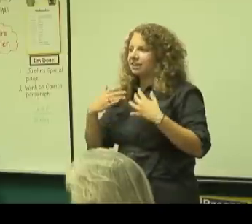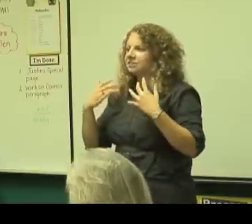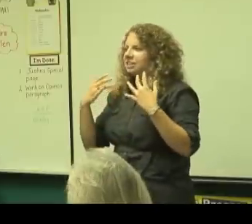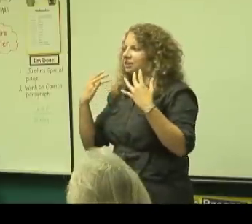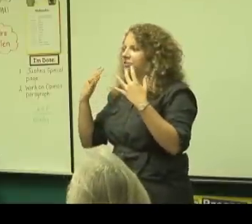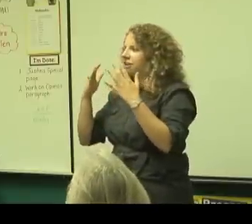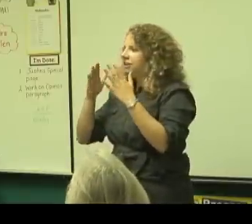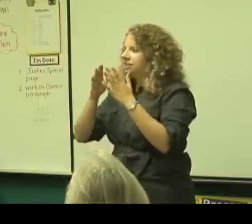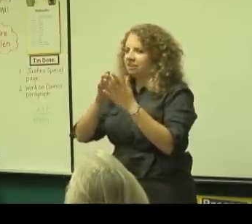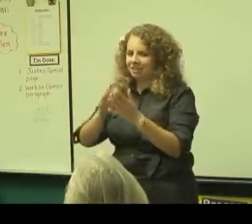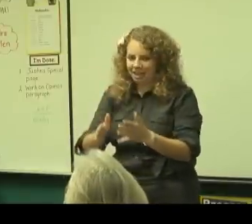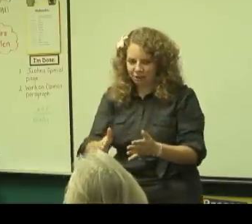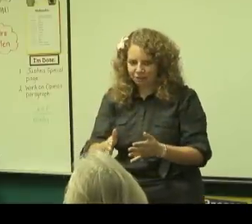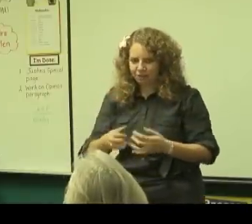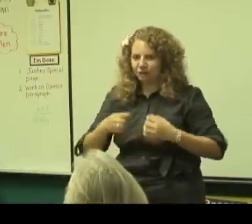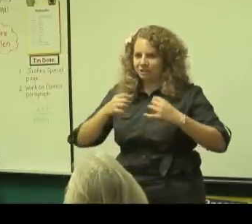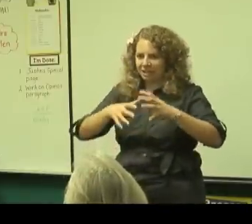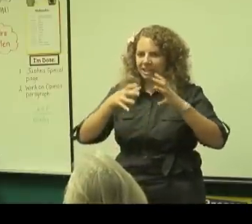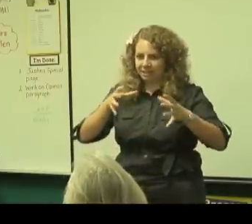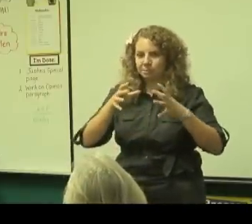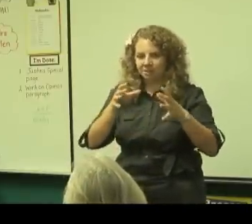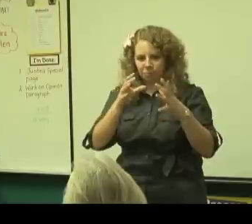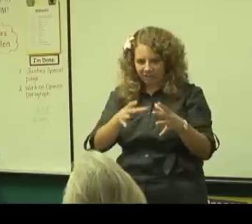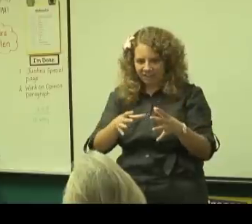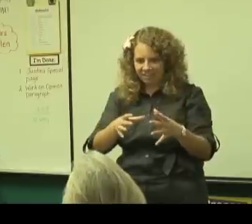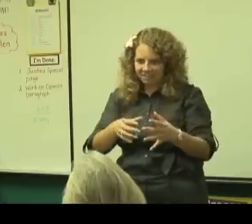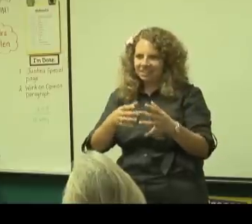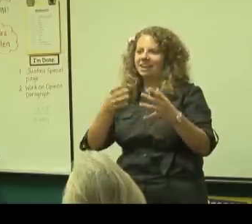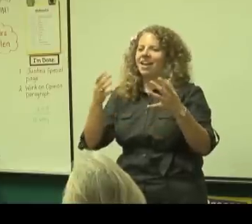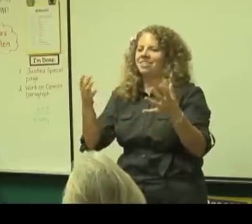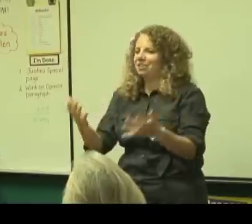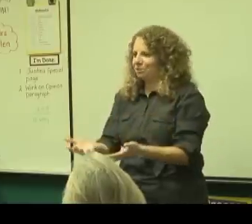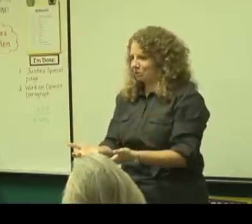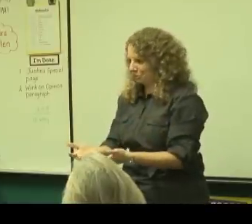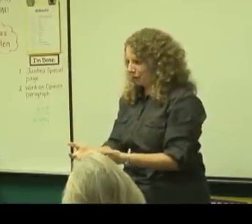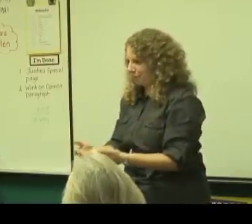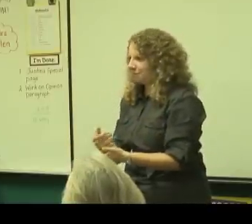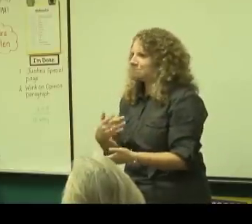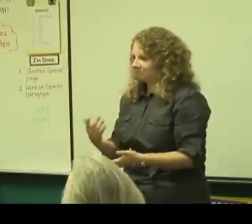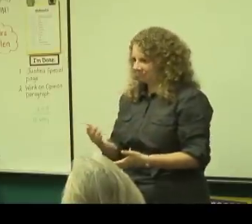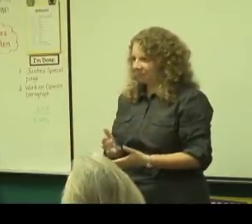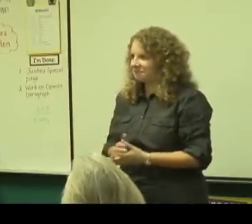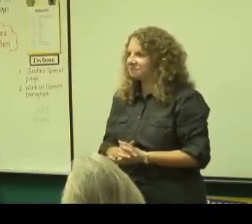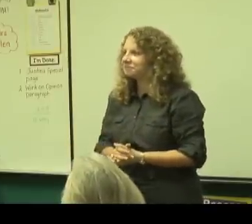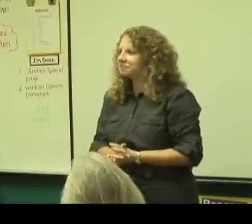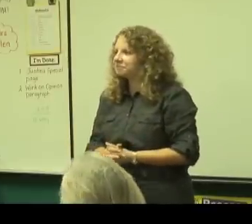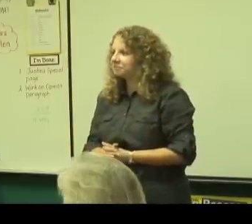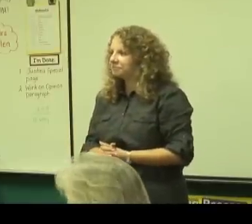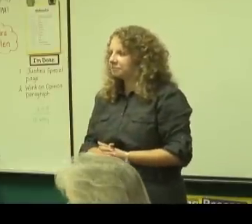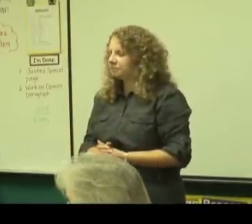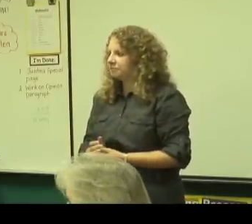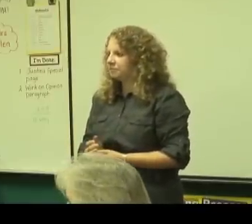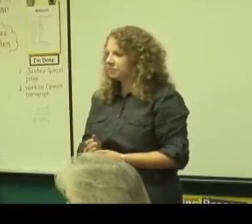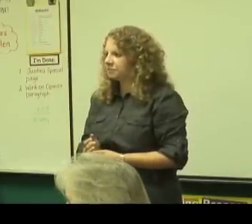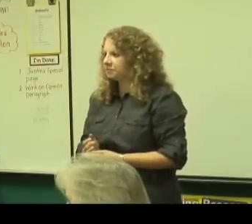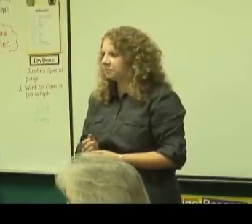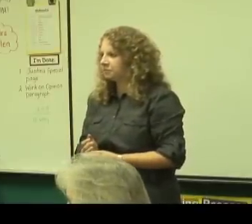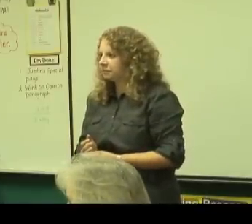have to give the noun first, like explain what it is, and then you can describe it. Okay? How did you do, I saw you say the